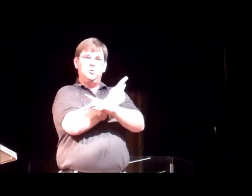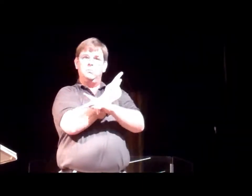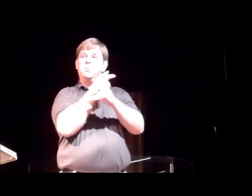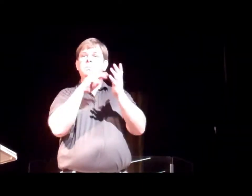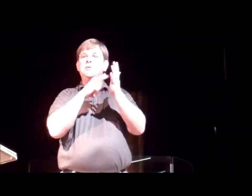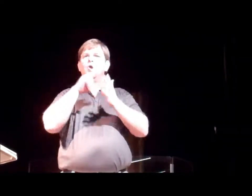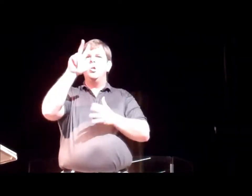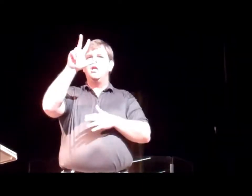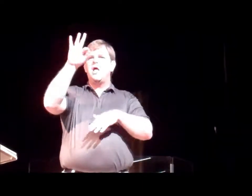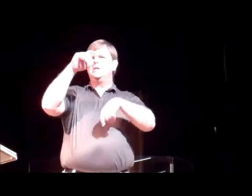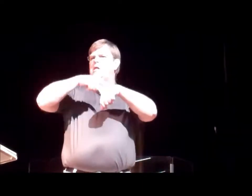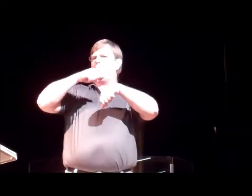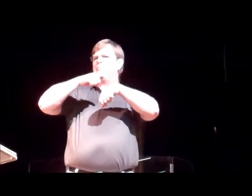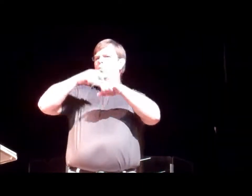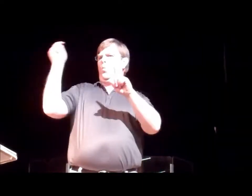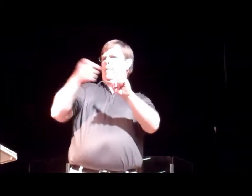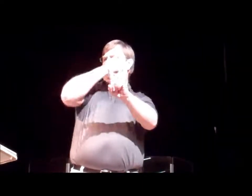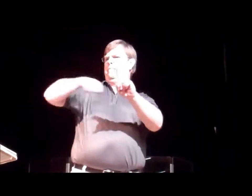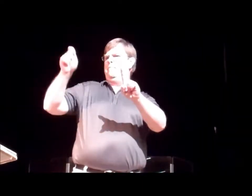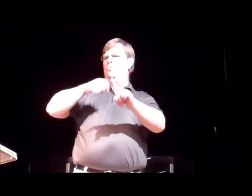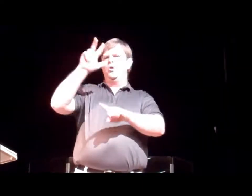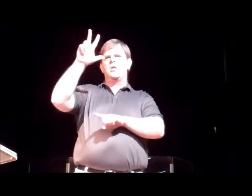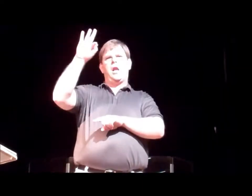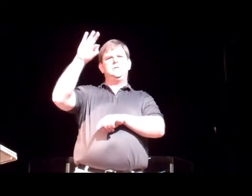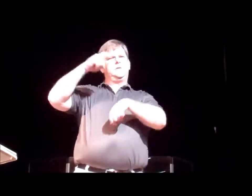slaves. And the treatment given to Jesus